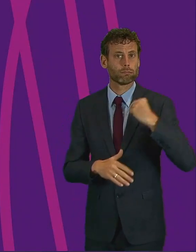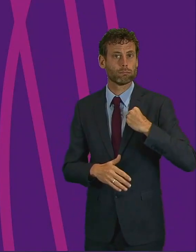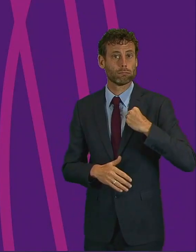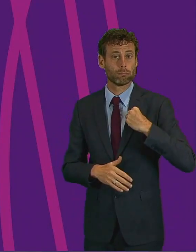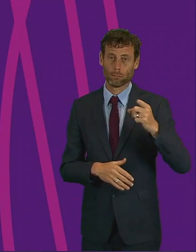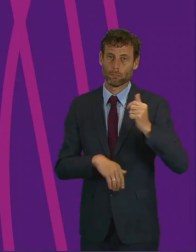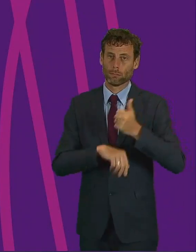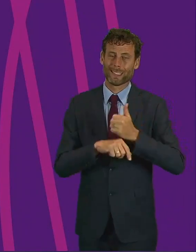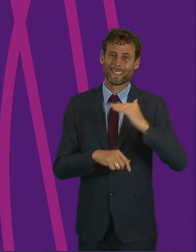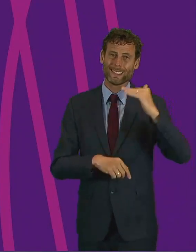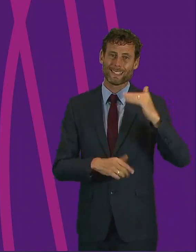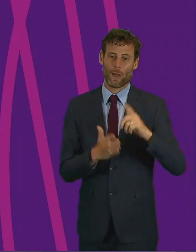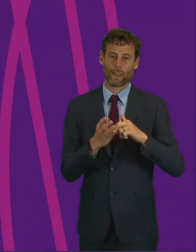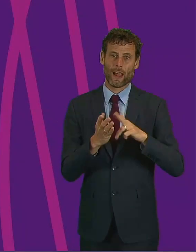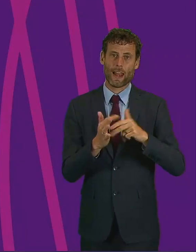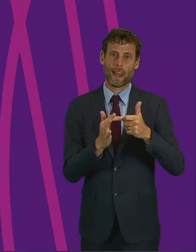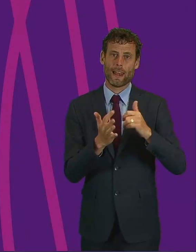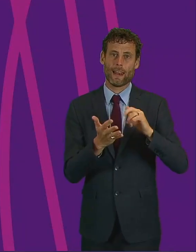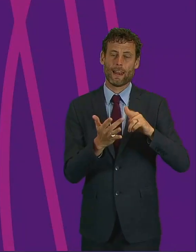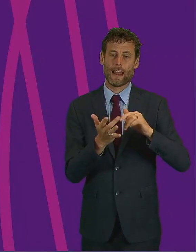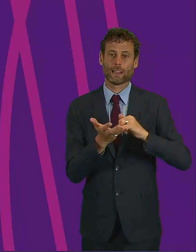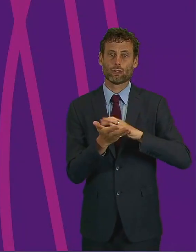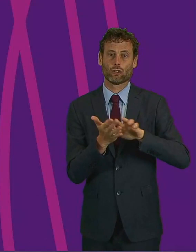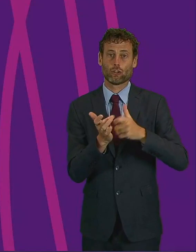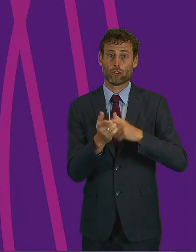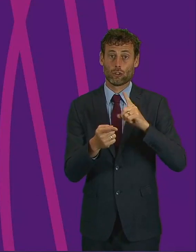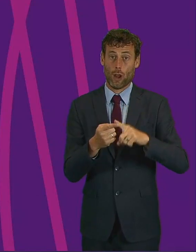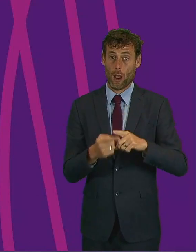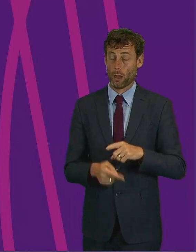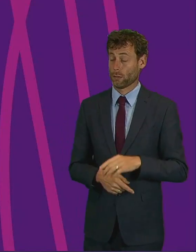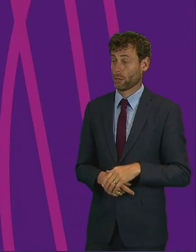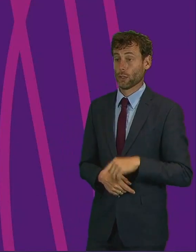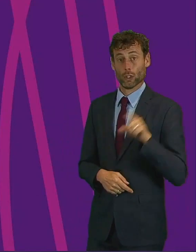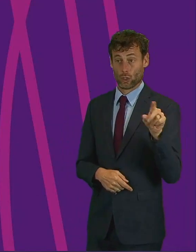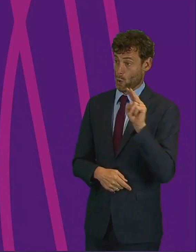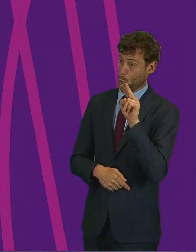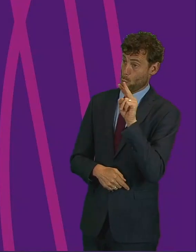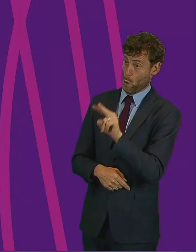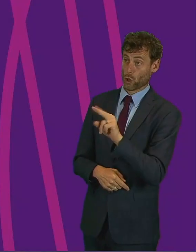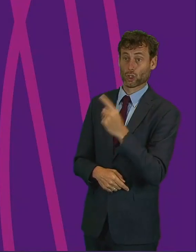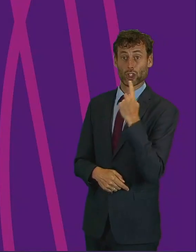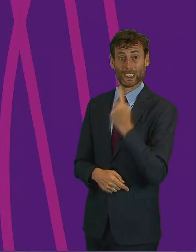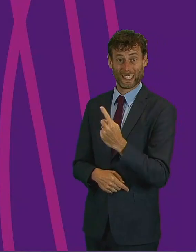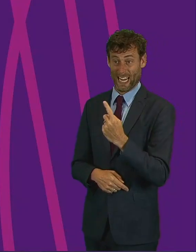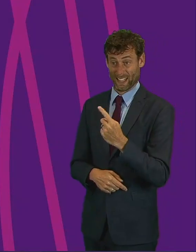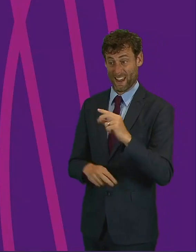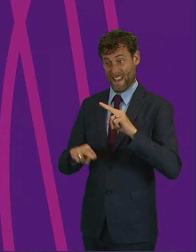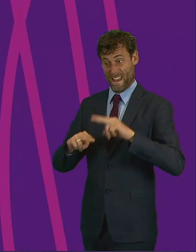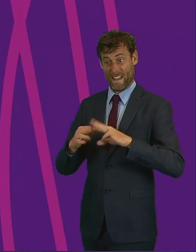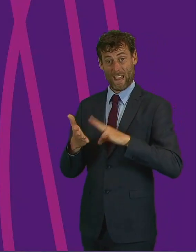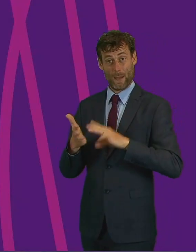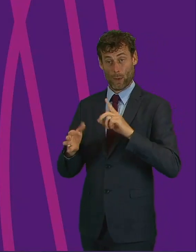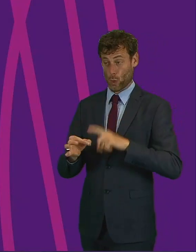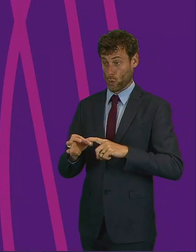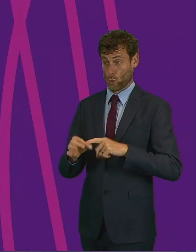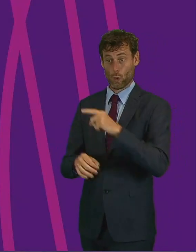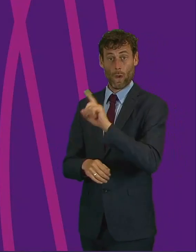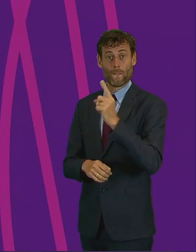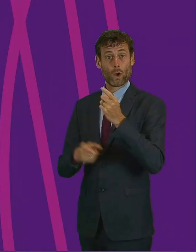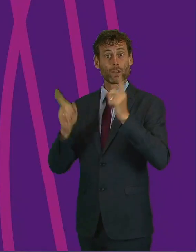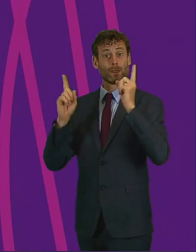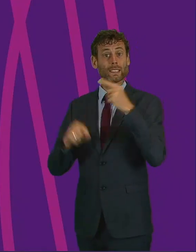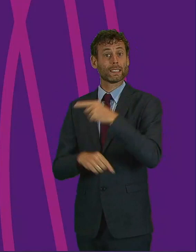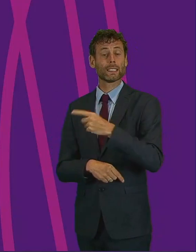Lanarkshire. She had watched the First Minister tell me in Parliament that day at First Minister's Questions that tests were no